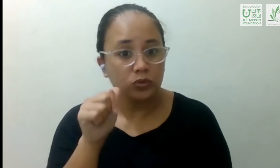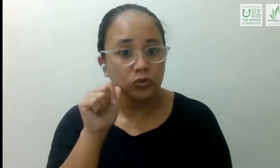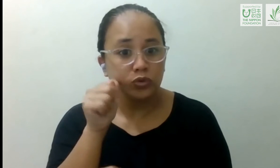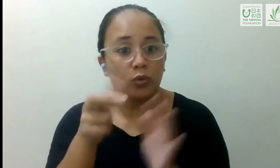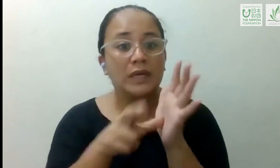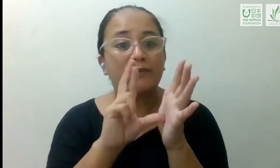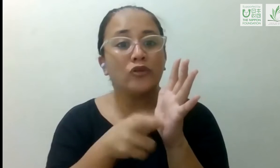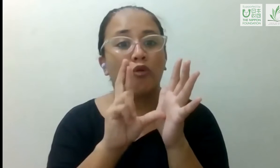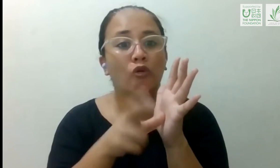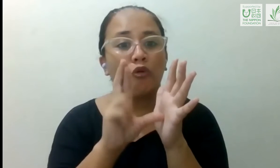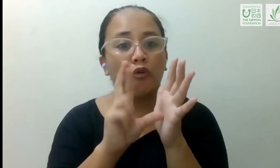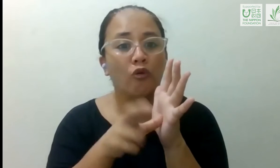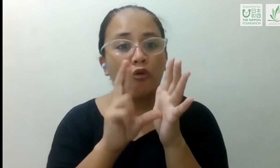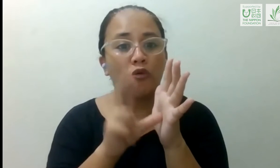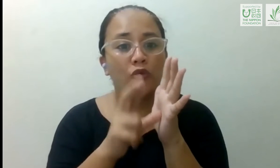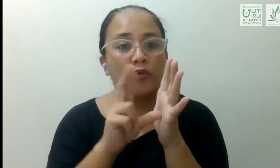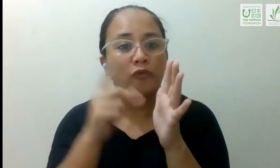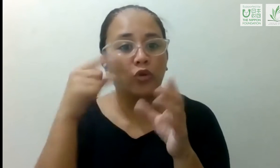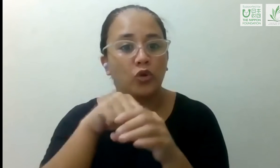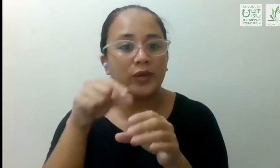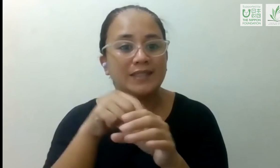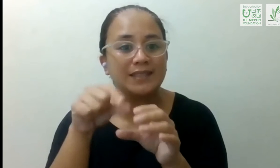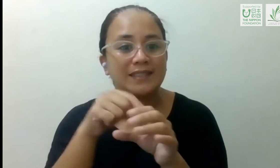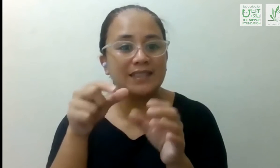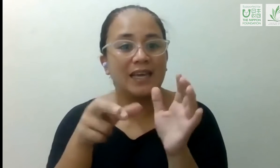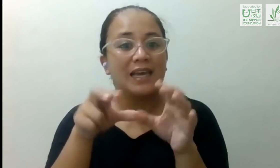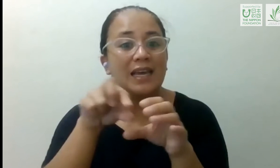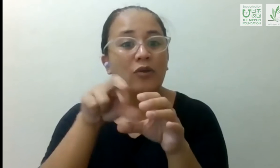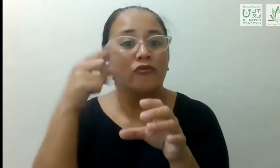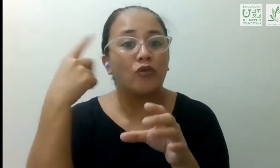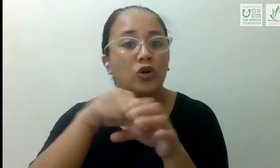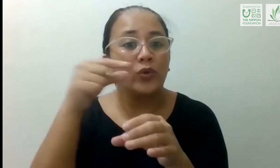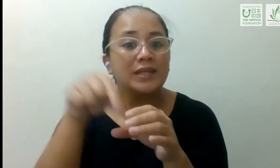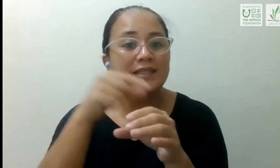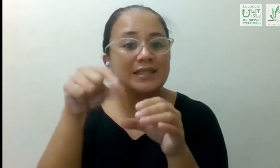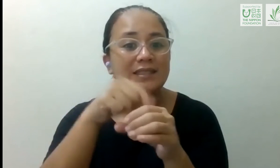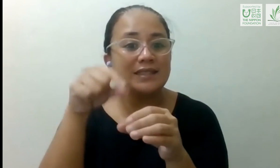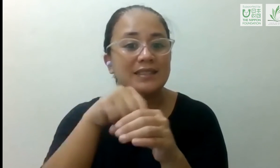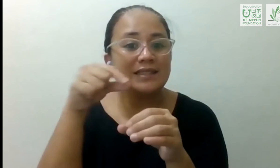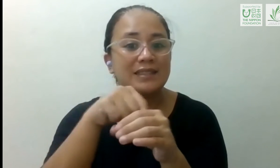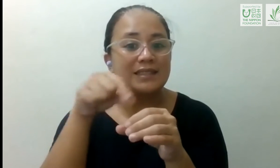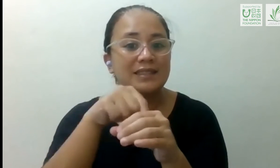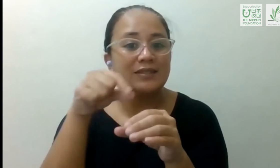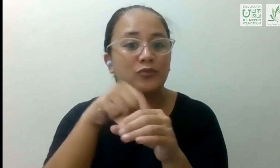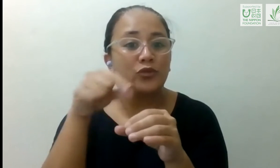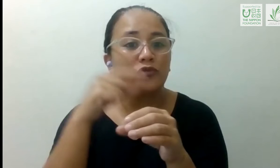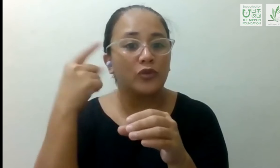Okay. Otherwise, I think you can just look basically at the information in the book